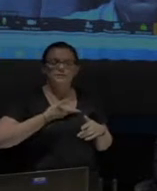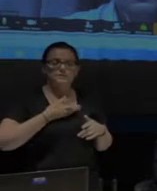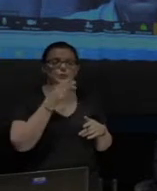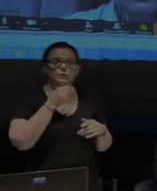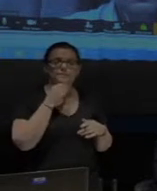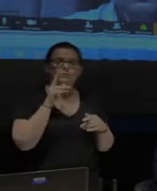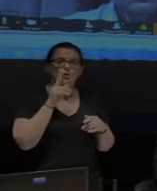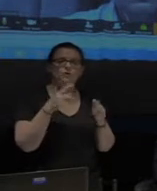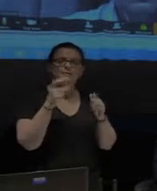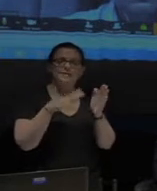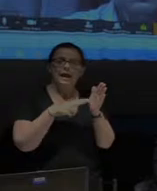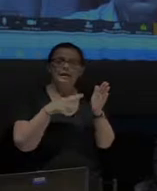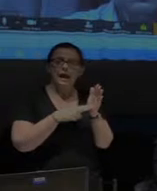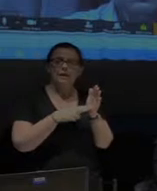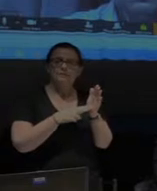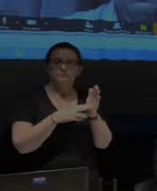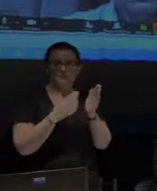because it was on Monday night.